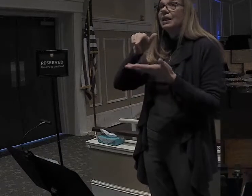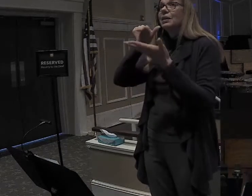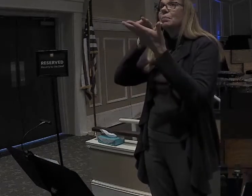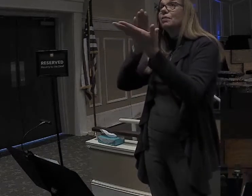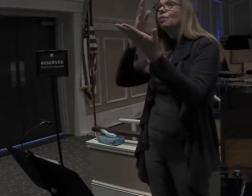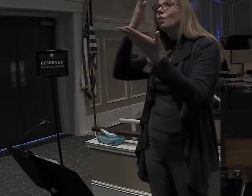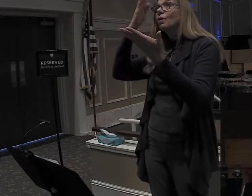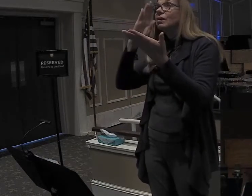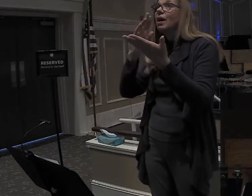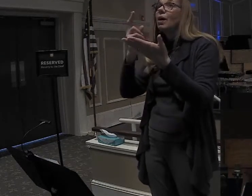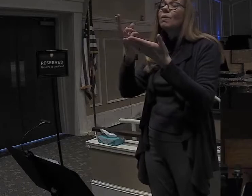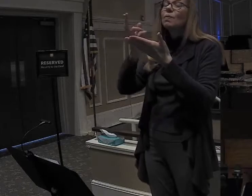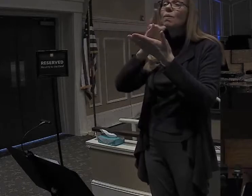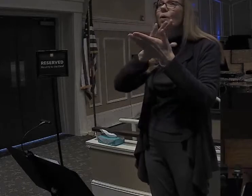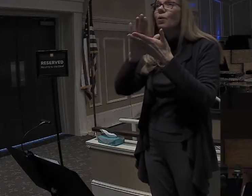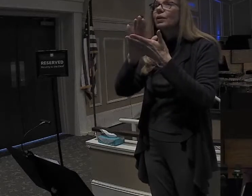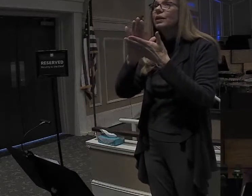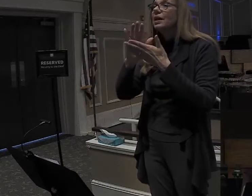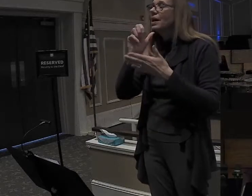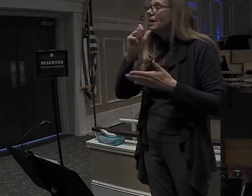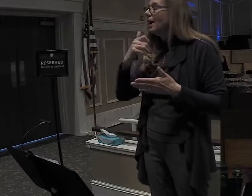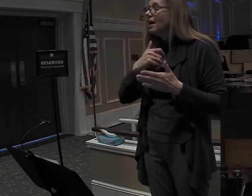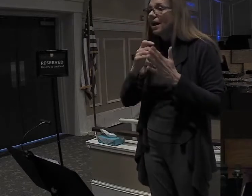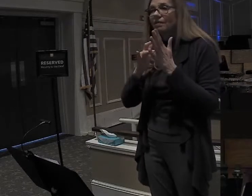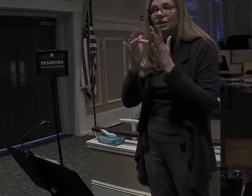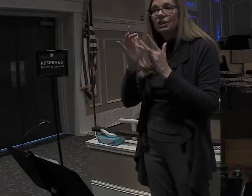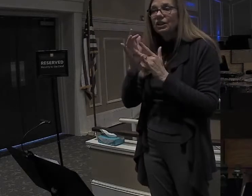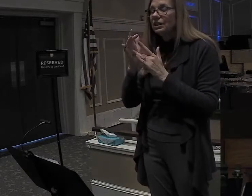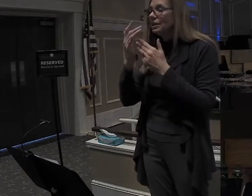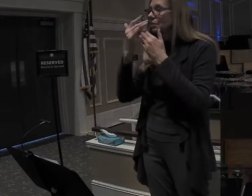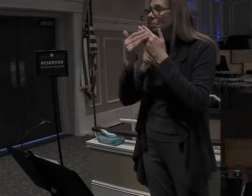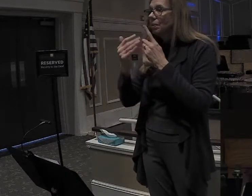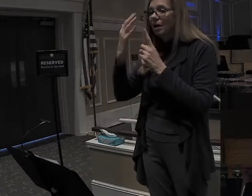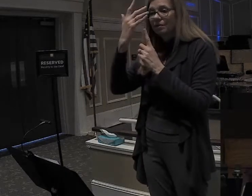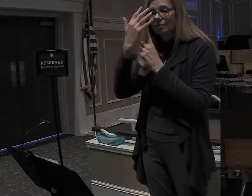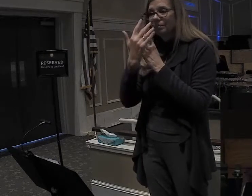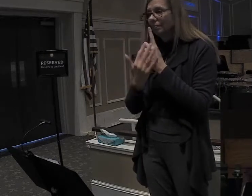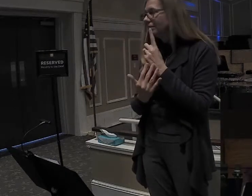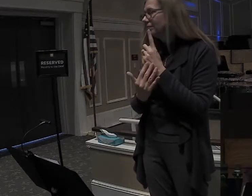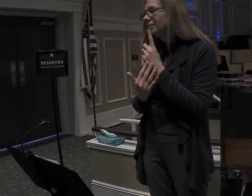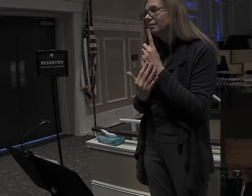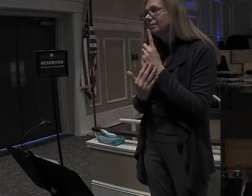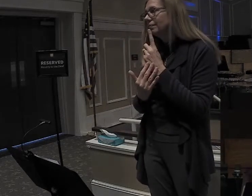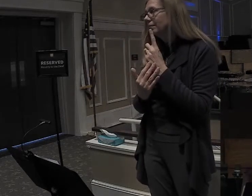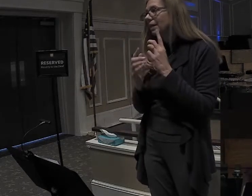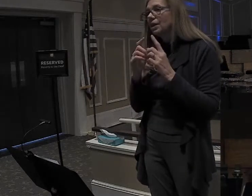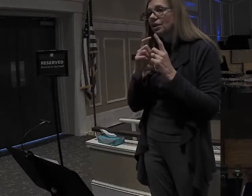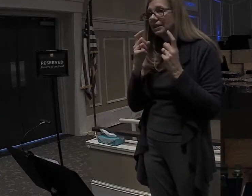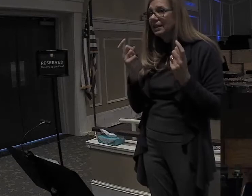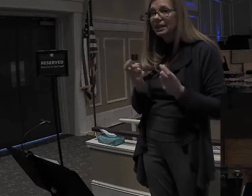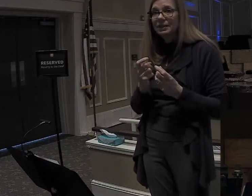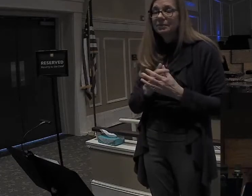before a holy God without the shed blood of Jesus Christ covering your sins.